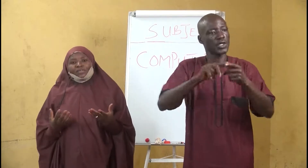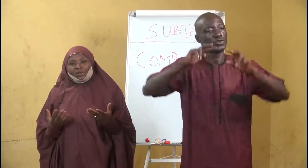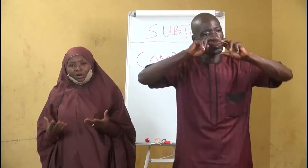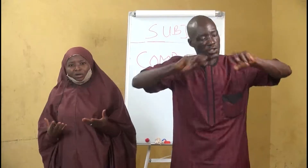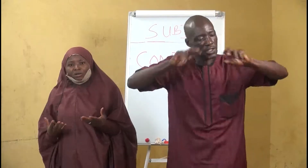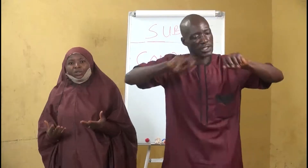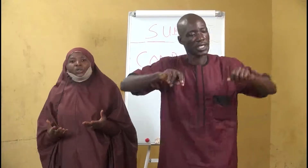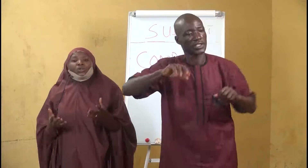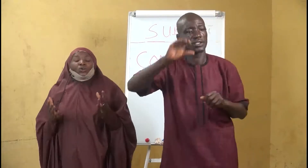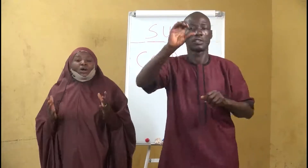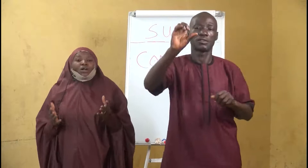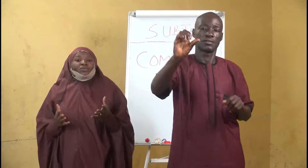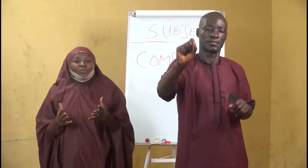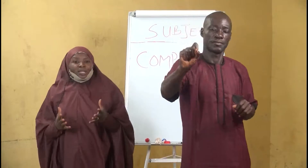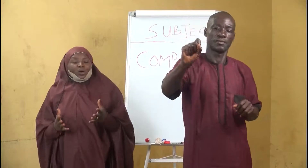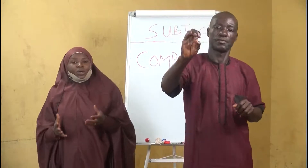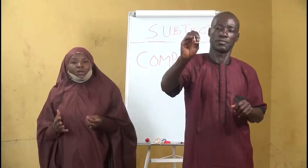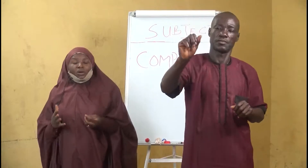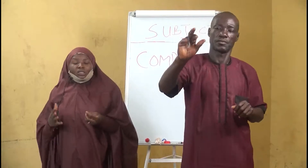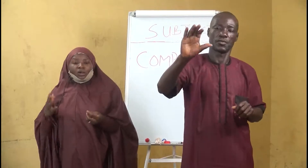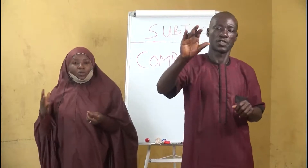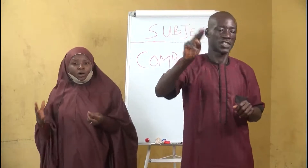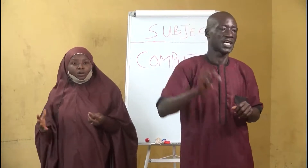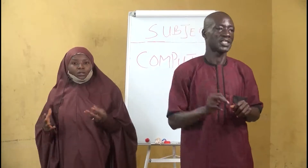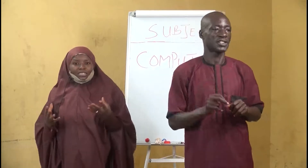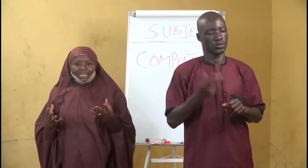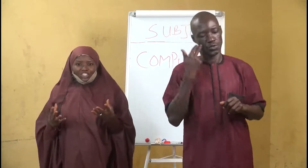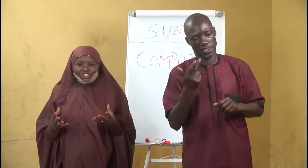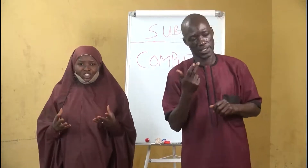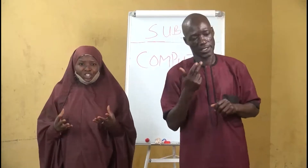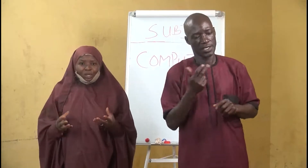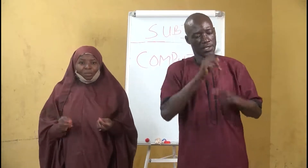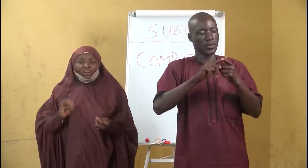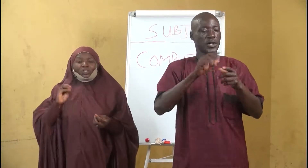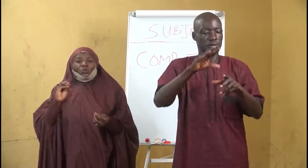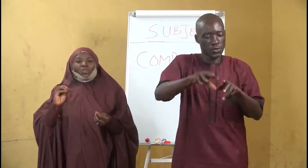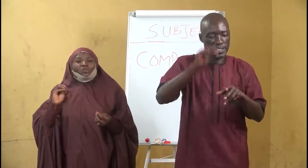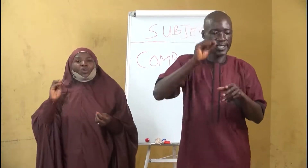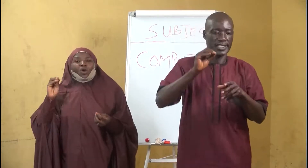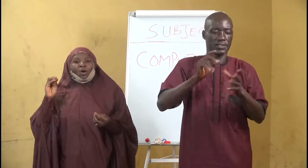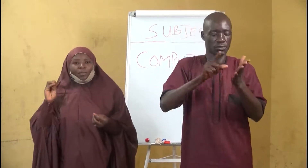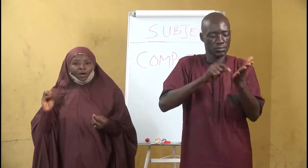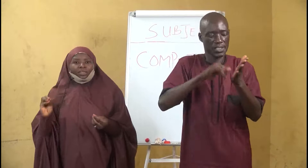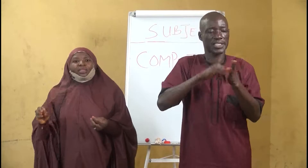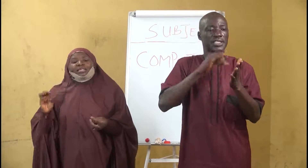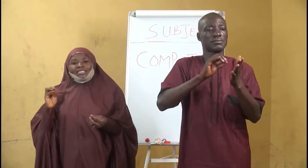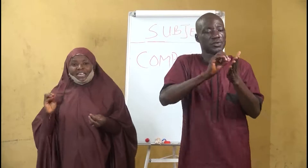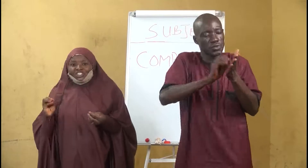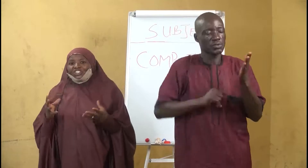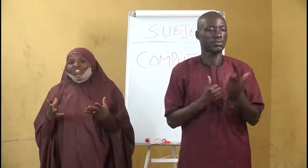the Google. You are all familiar with the Google search engine because it's one of the common search engines that